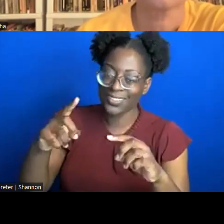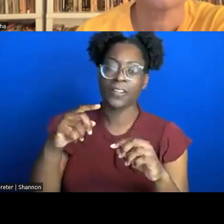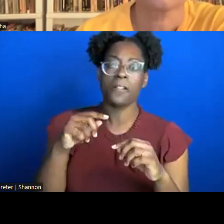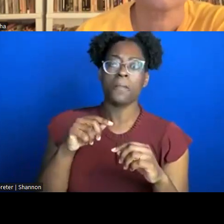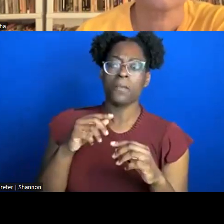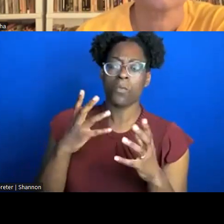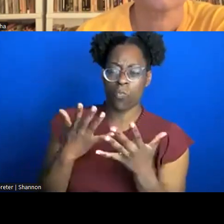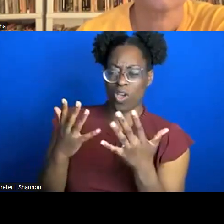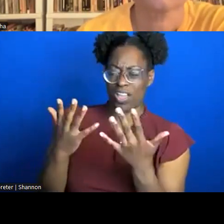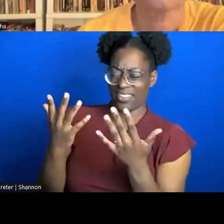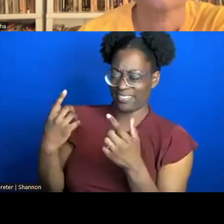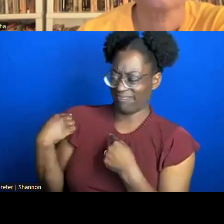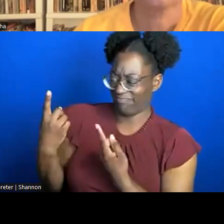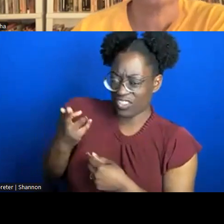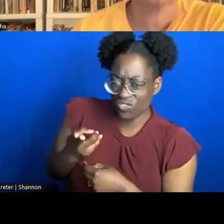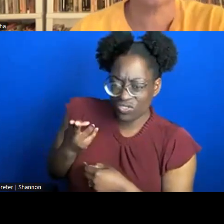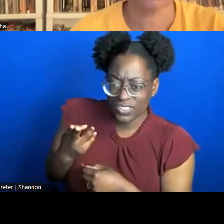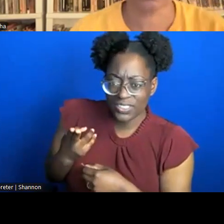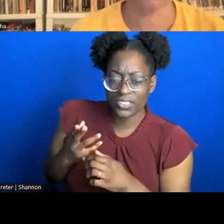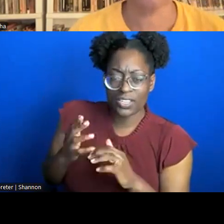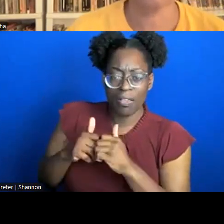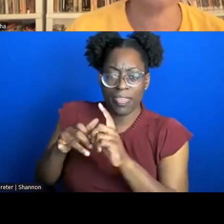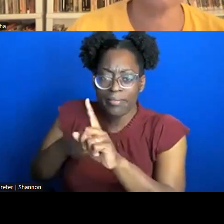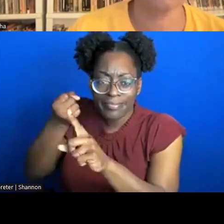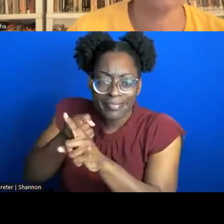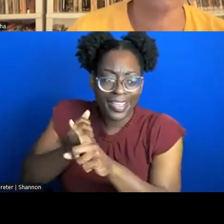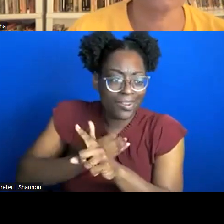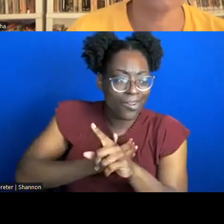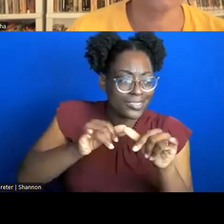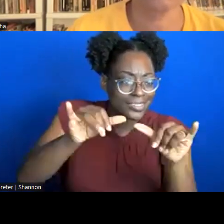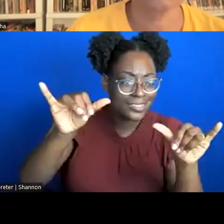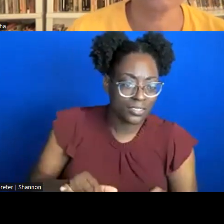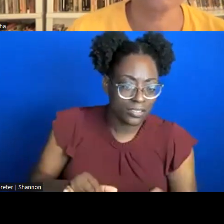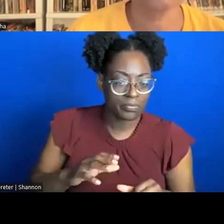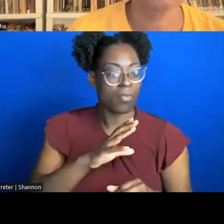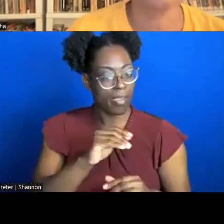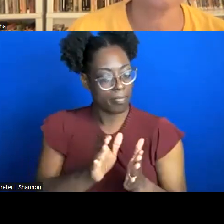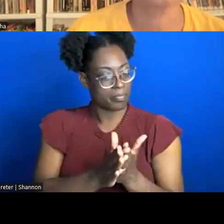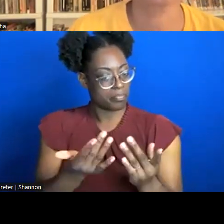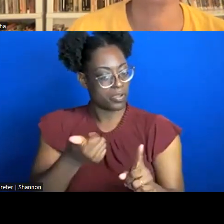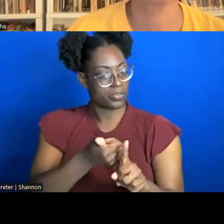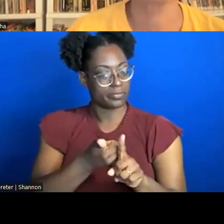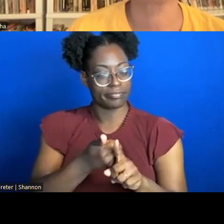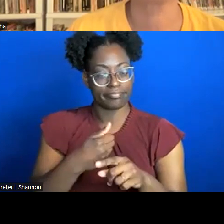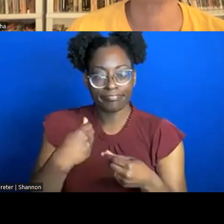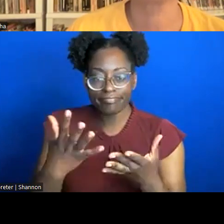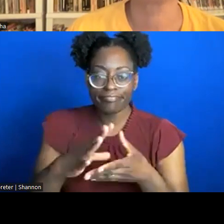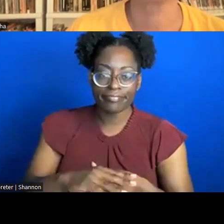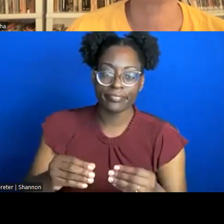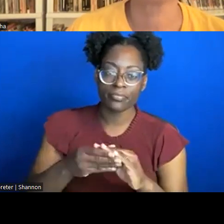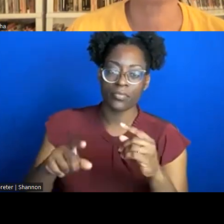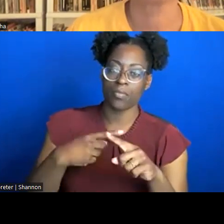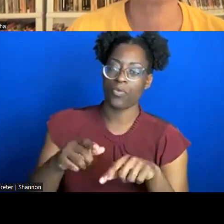different cultures, Black and Brown cultures. And they give stories of actual educators, early